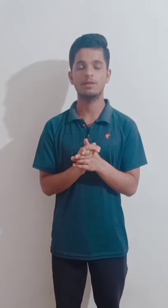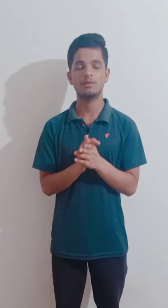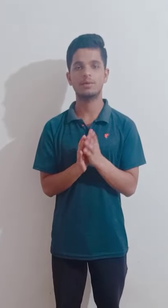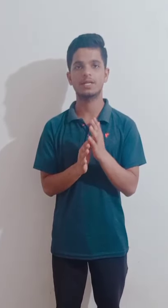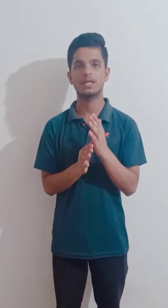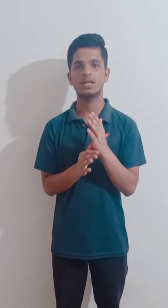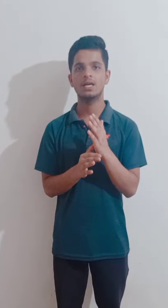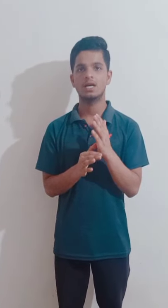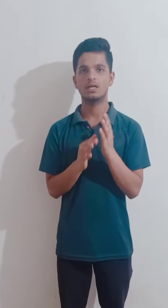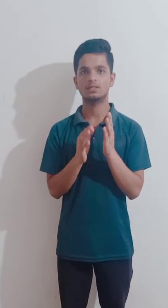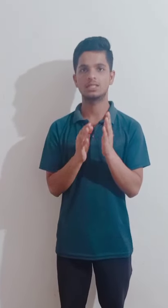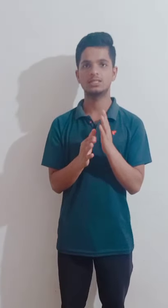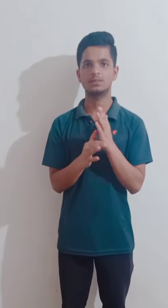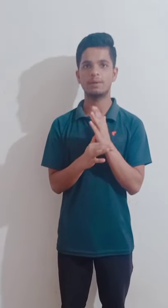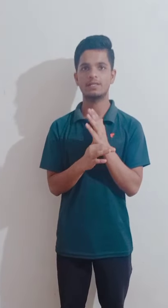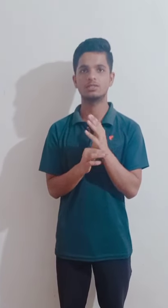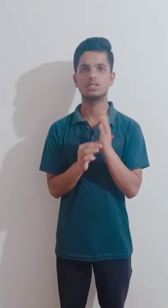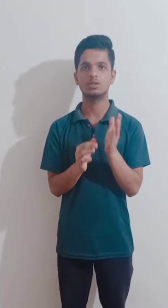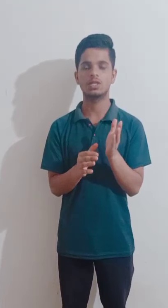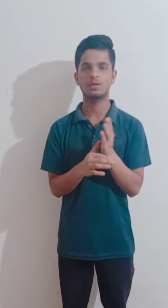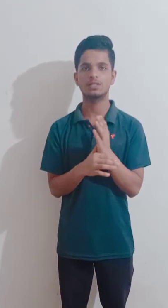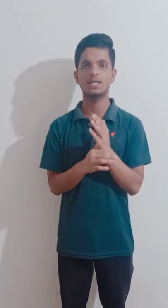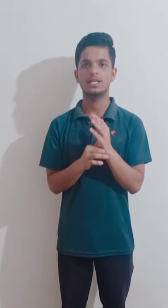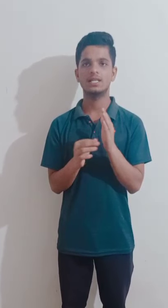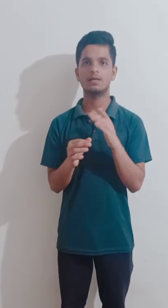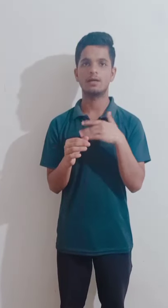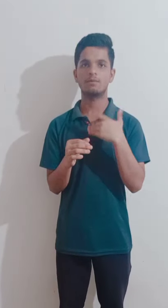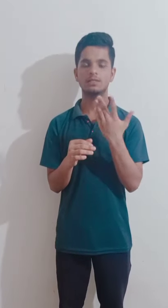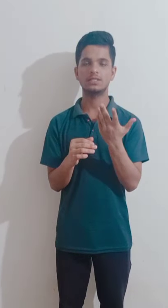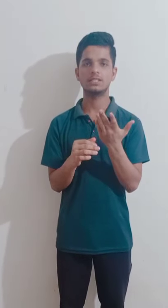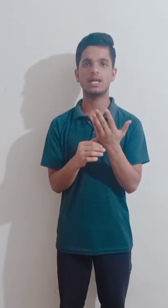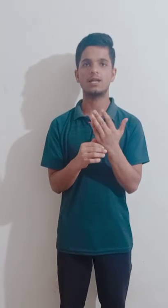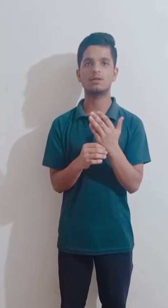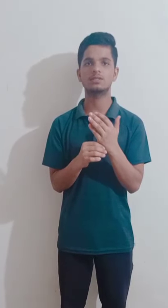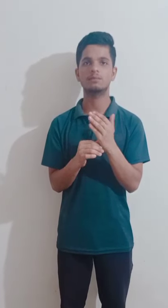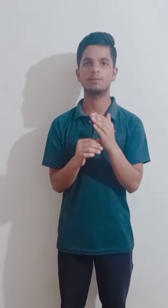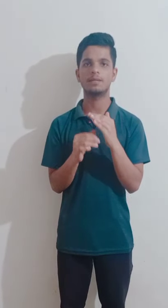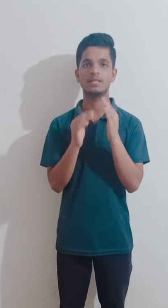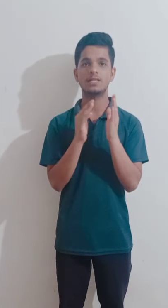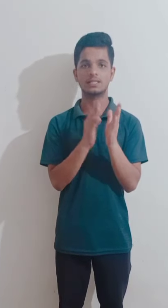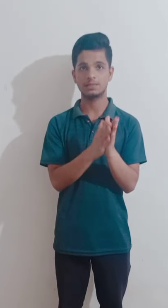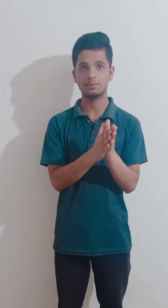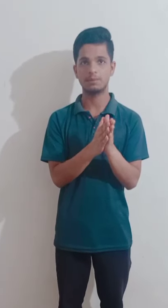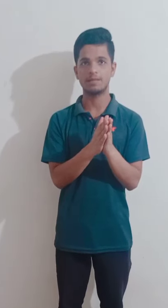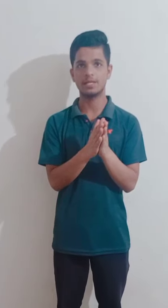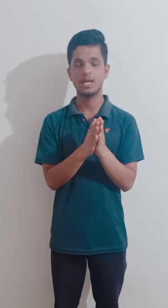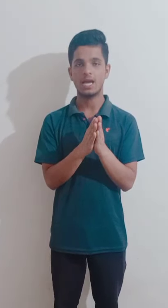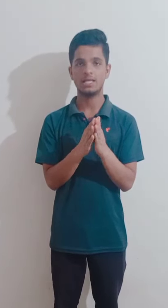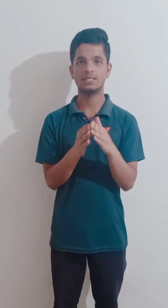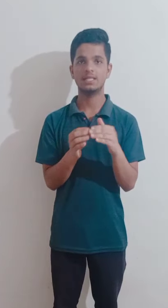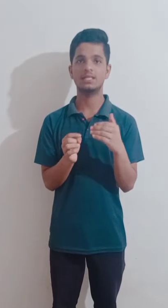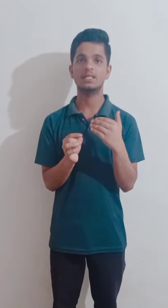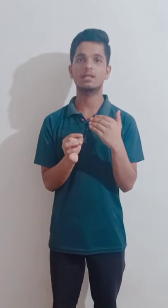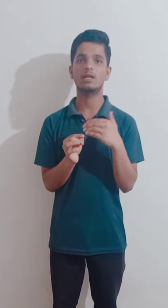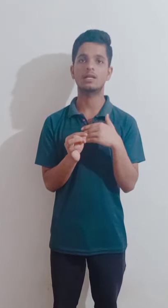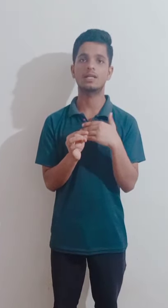create strings by using new keywords, it first it allocates a memory in HCP memory, and then it creates a